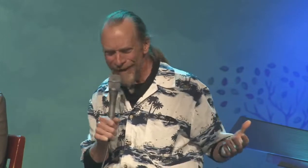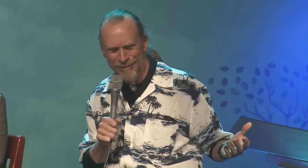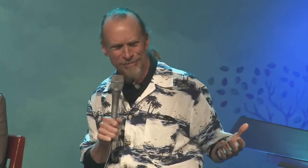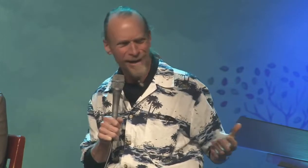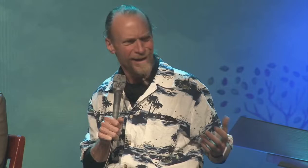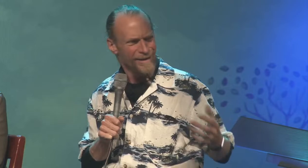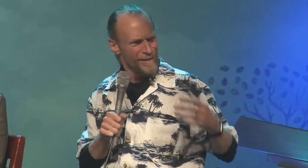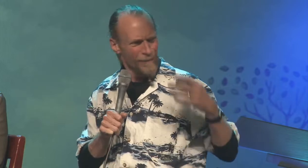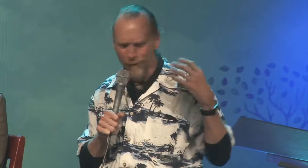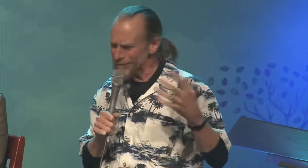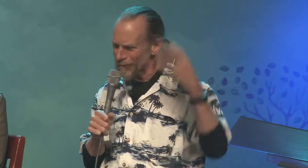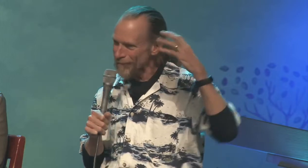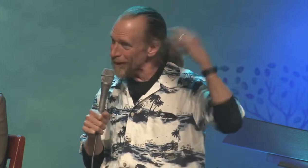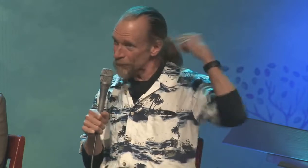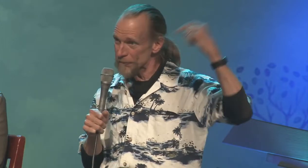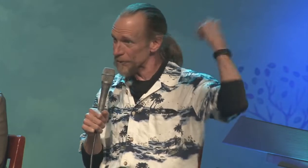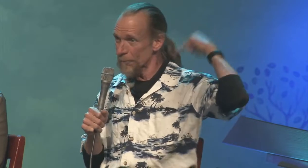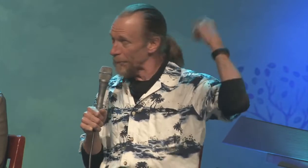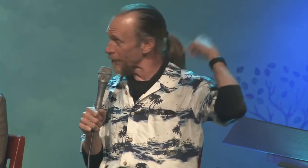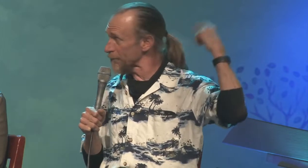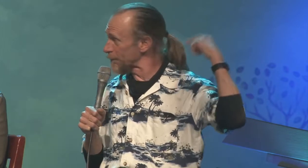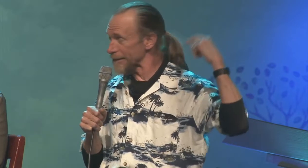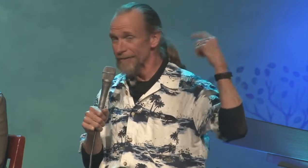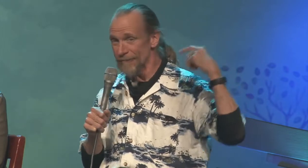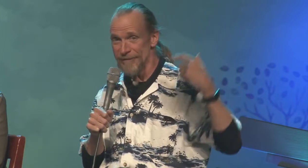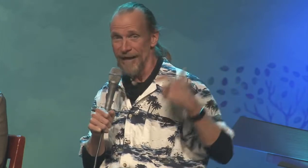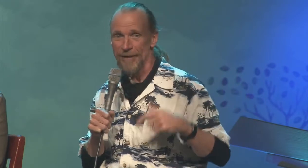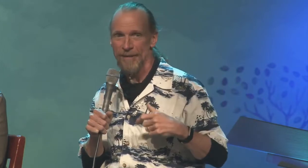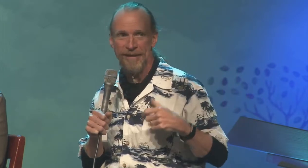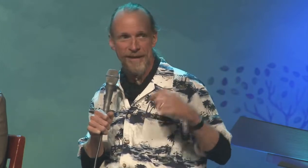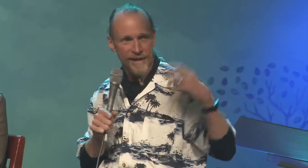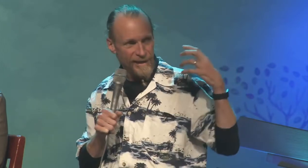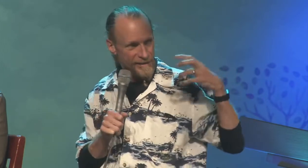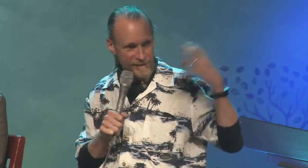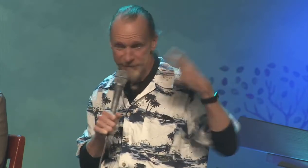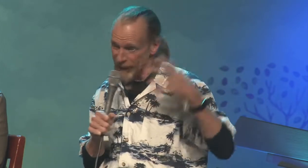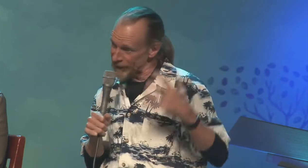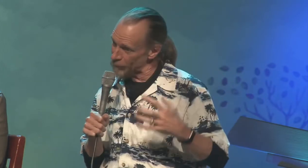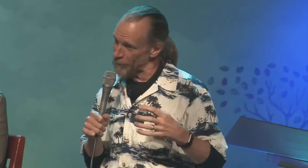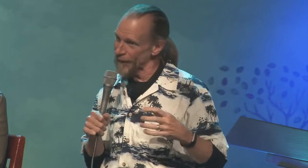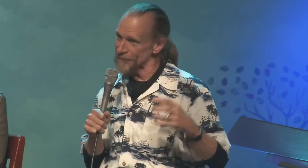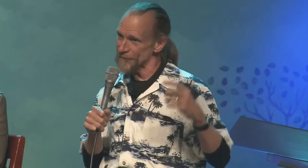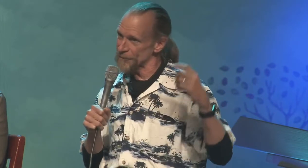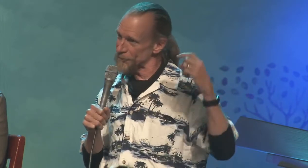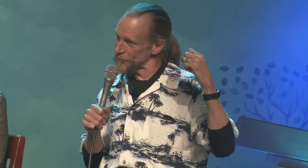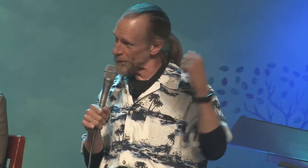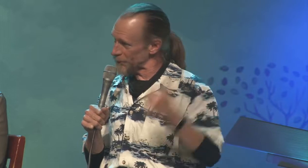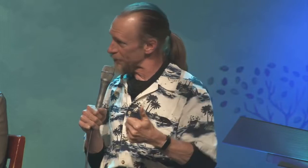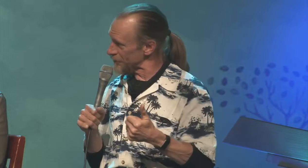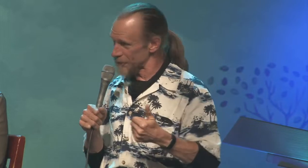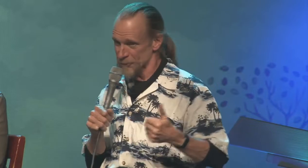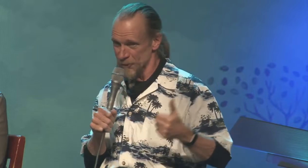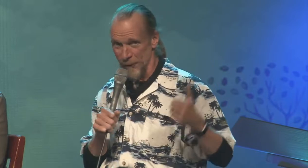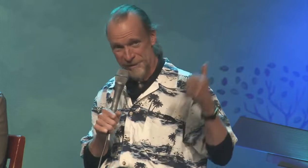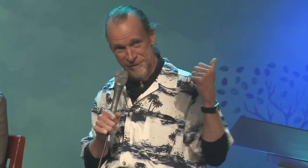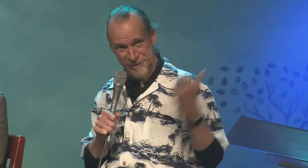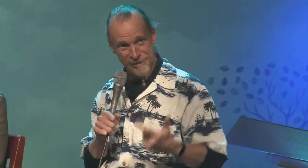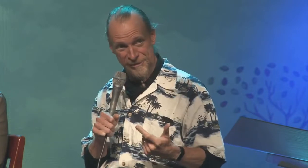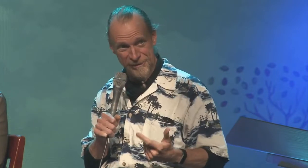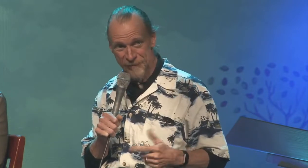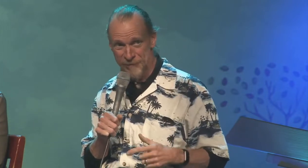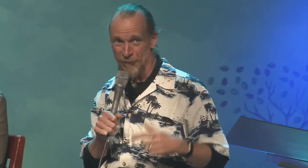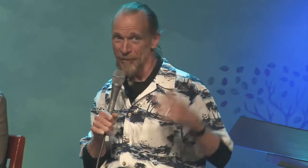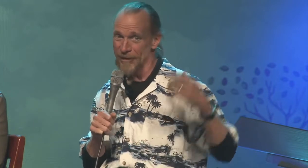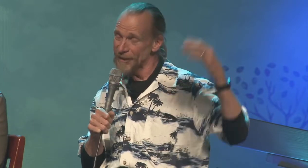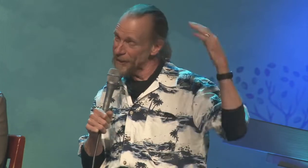why did I do that? What's going on? Well, there's some buried belief inside me. And this is kind of that reminder to maybe a little introspection, a